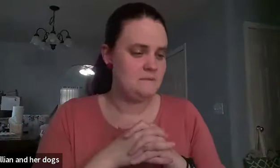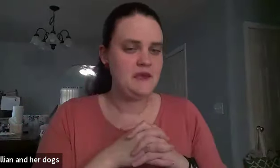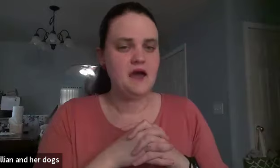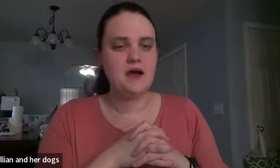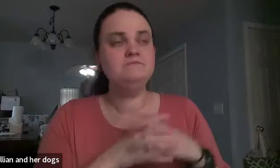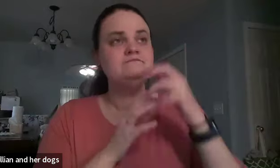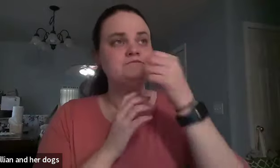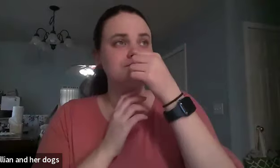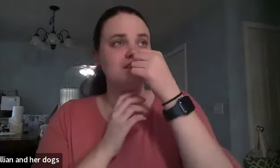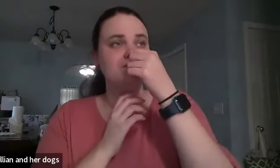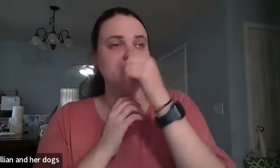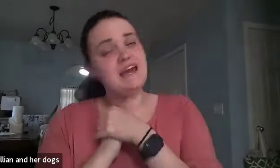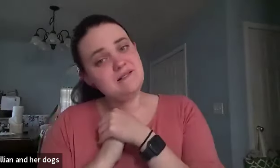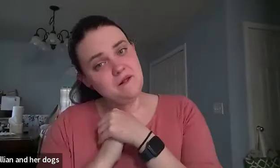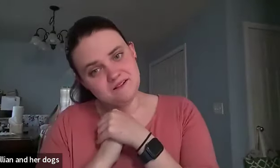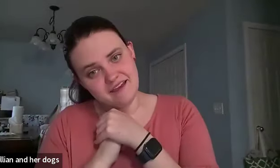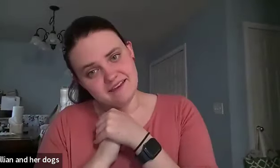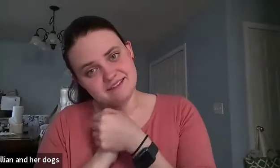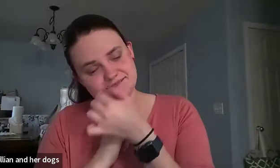well. For Daddy Long Legs,